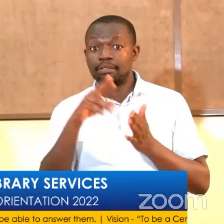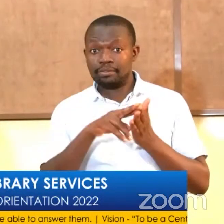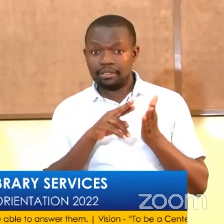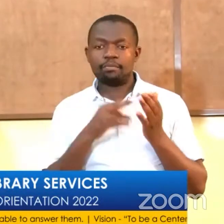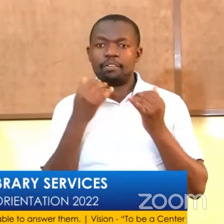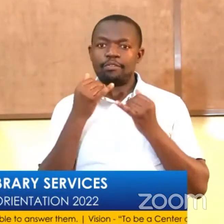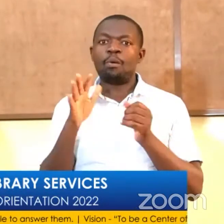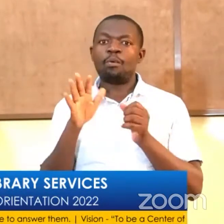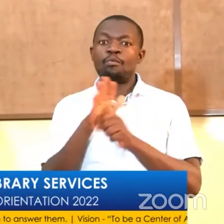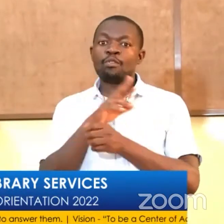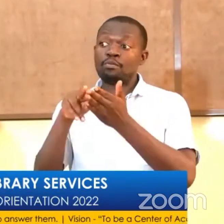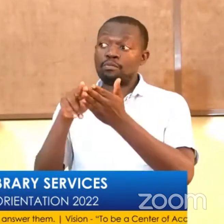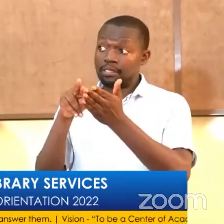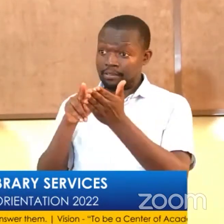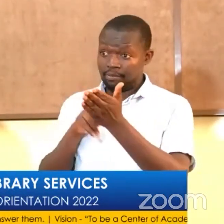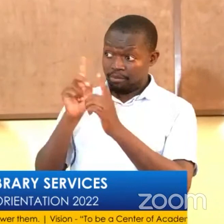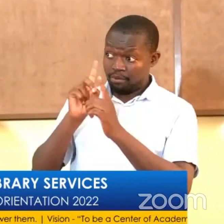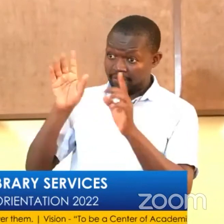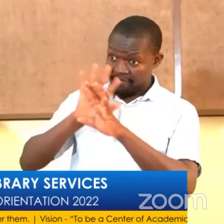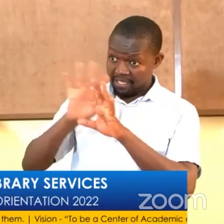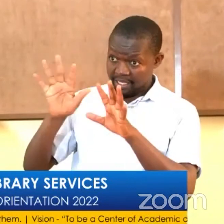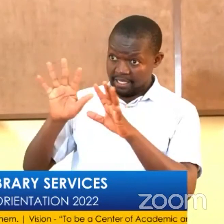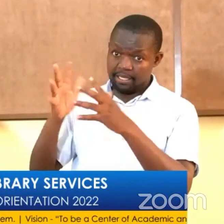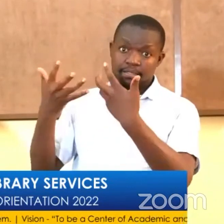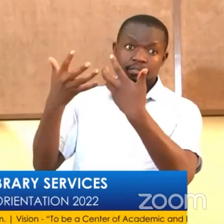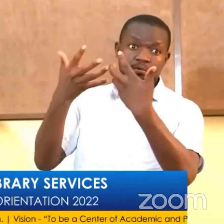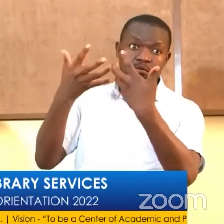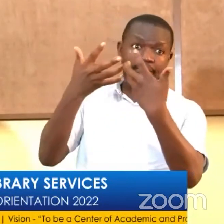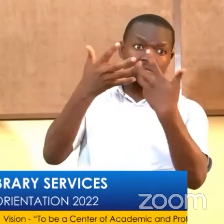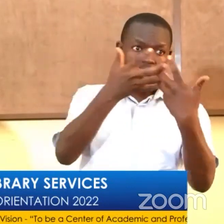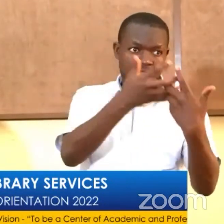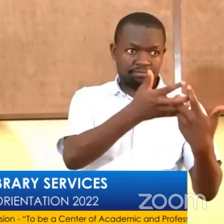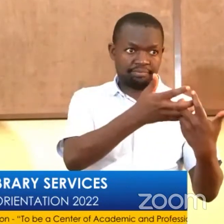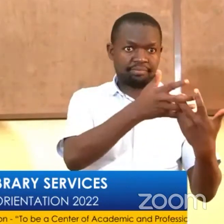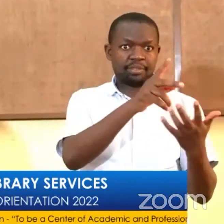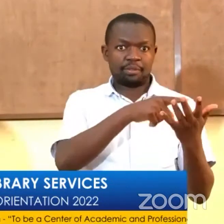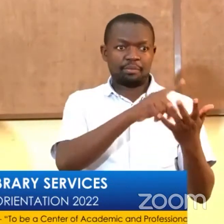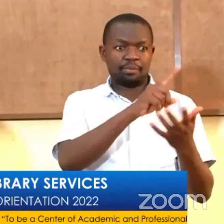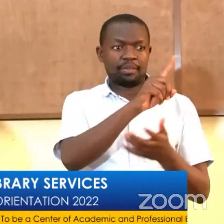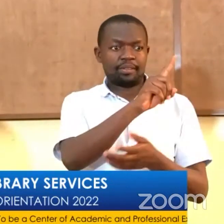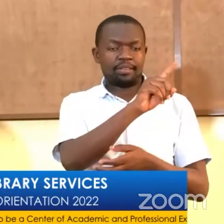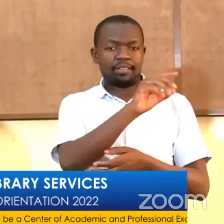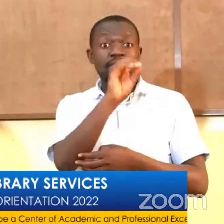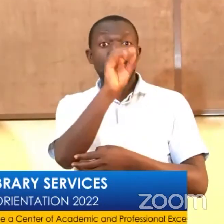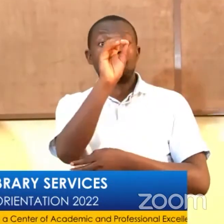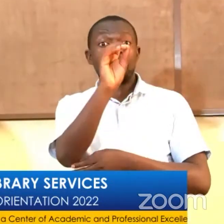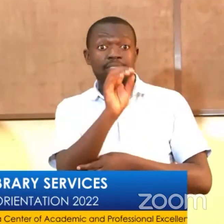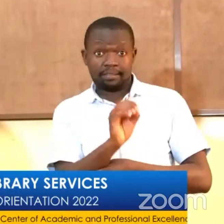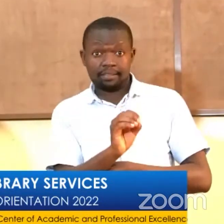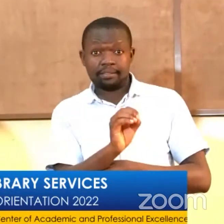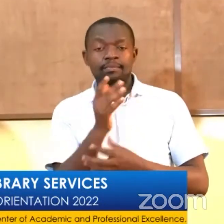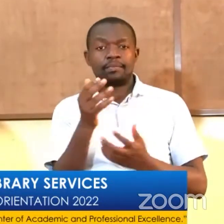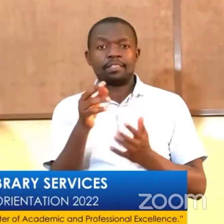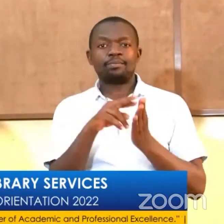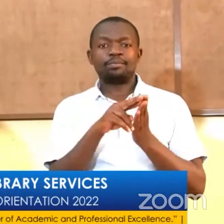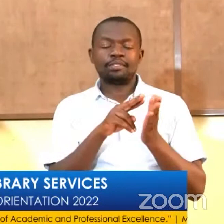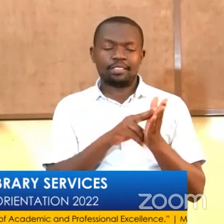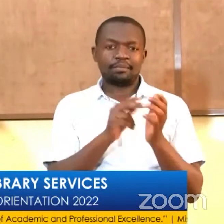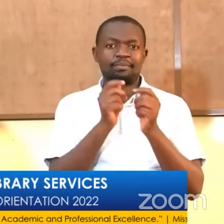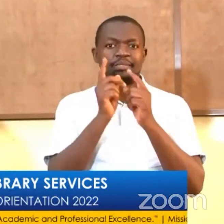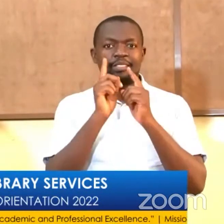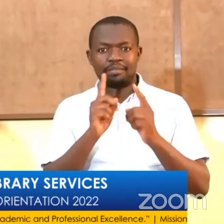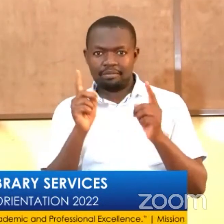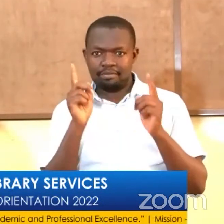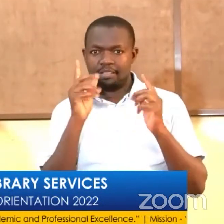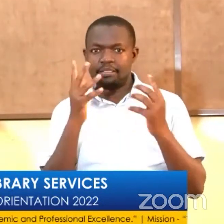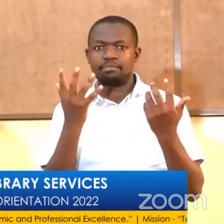the university, which requires you almost to pay 100%. So register with the university, you will be automatically